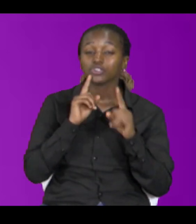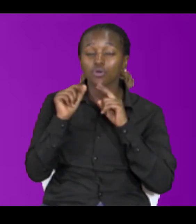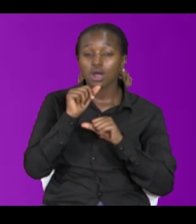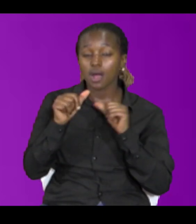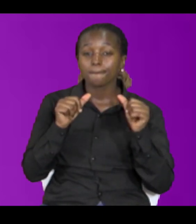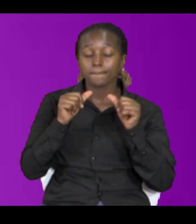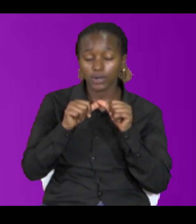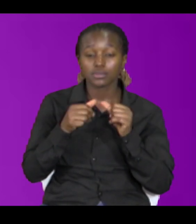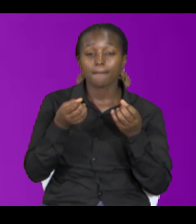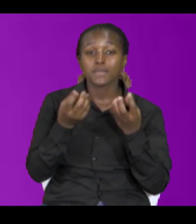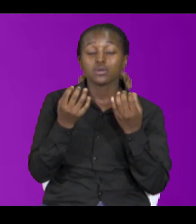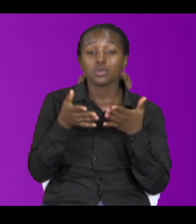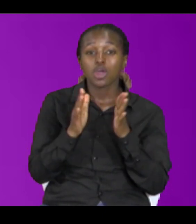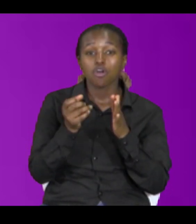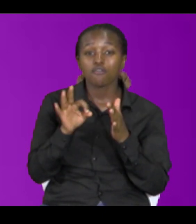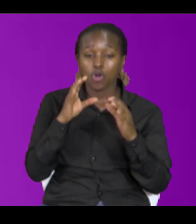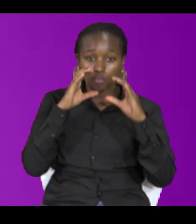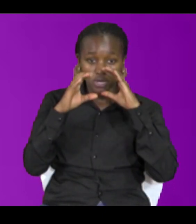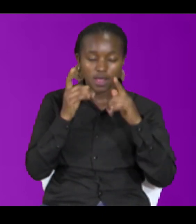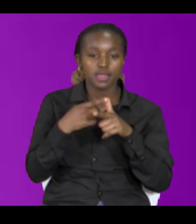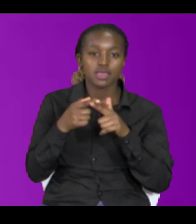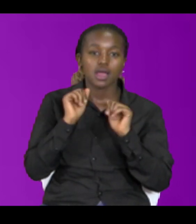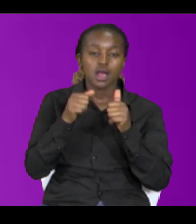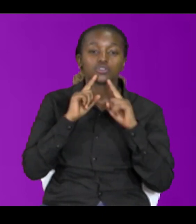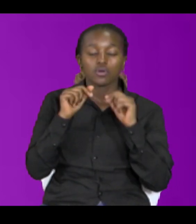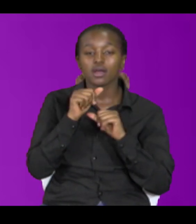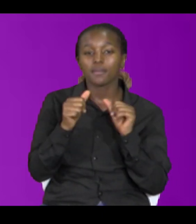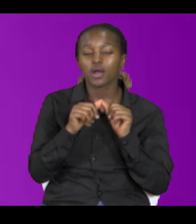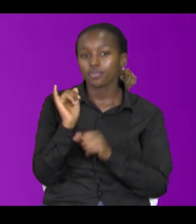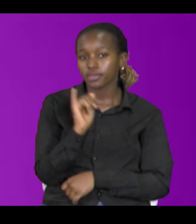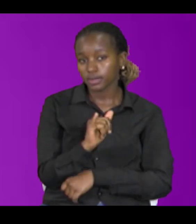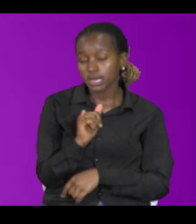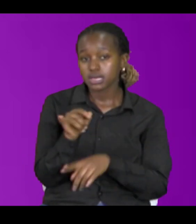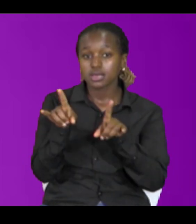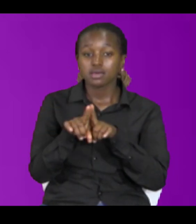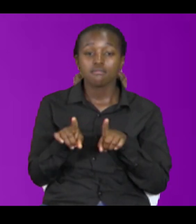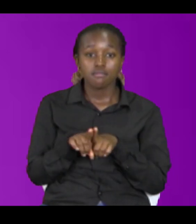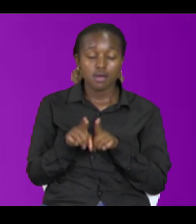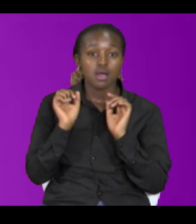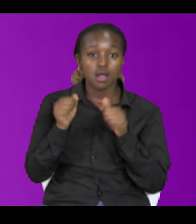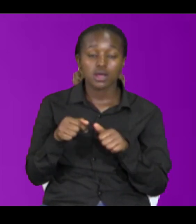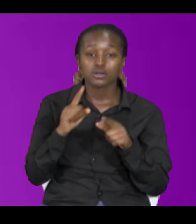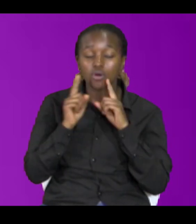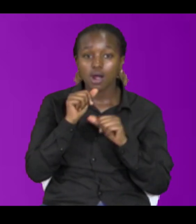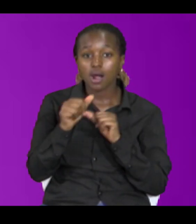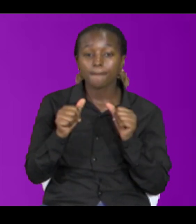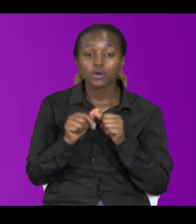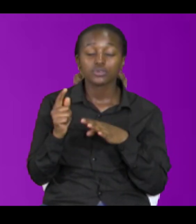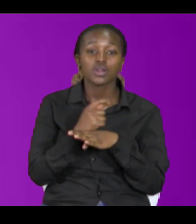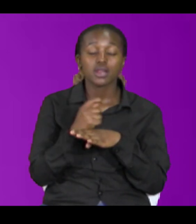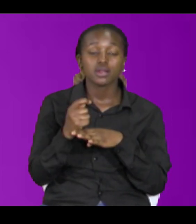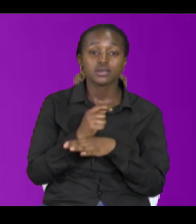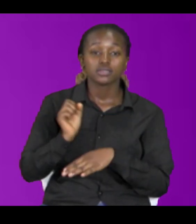also talk about that. And then another thing is training staff